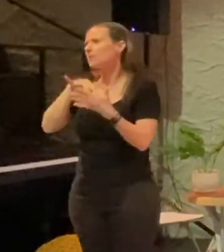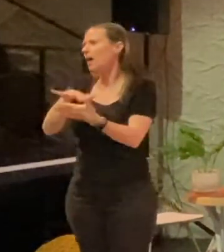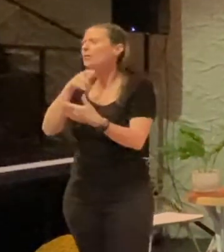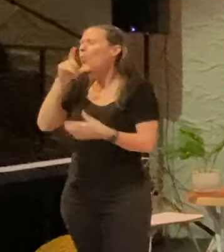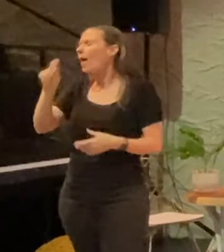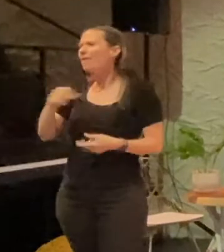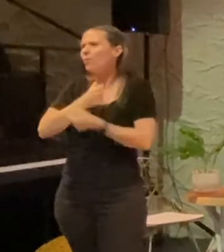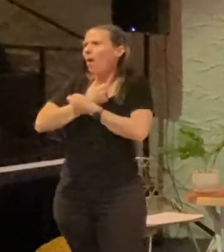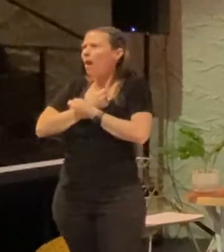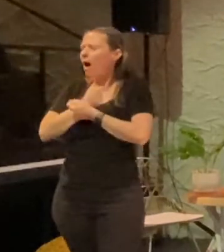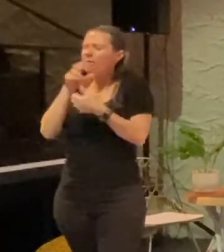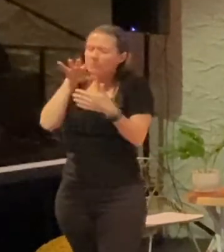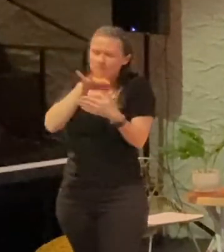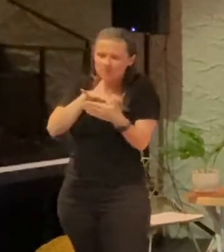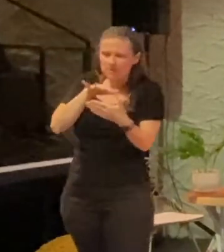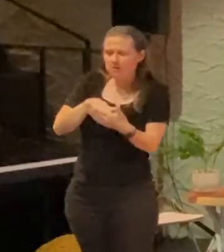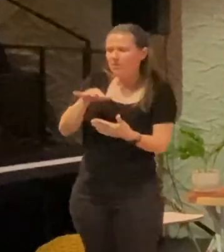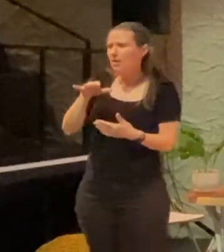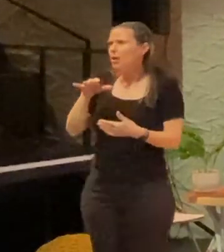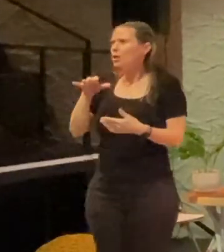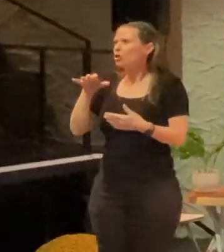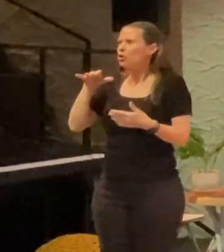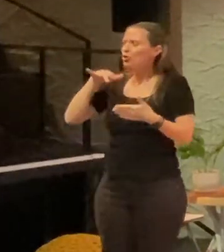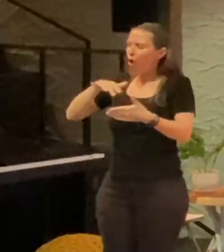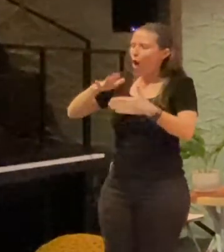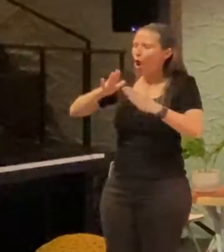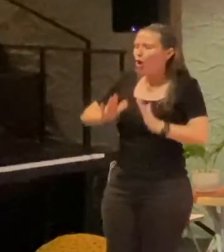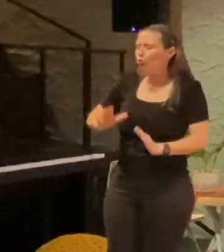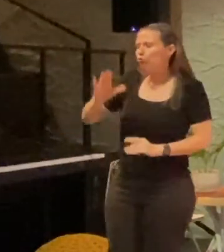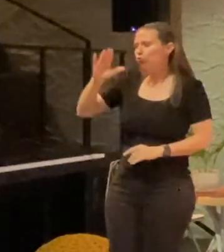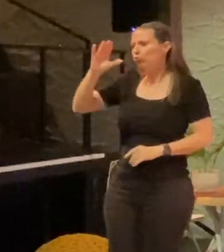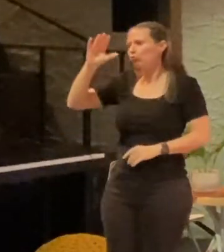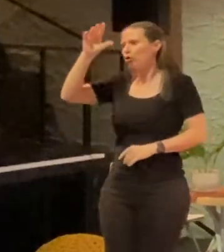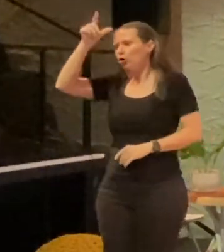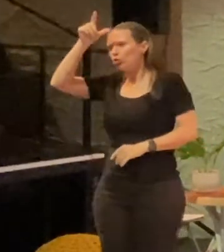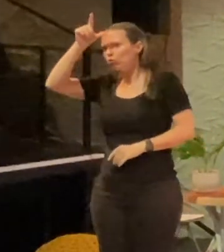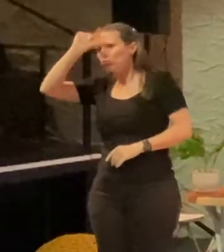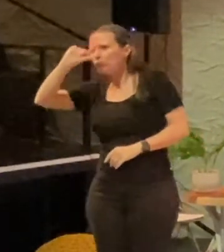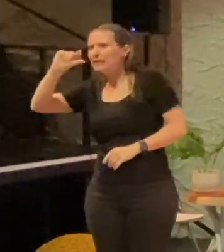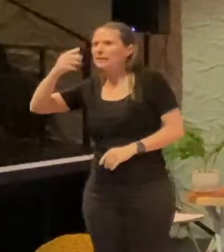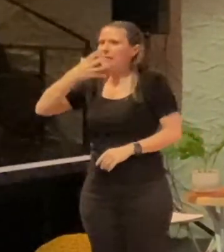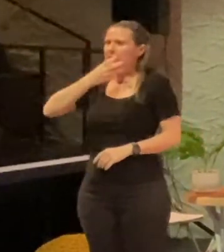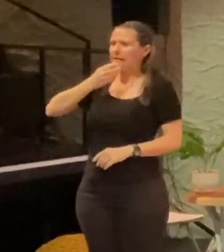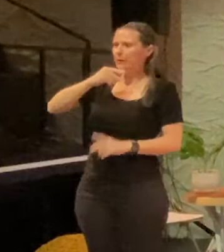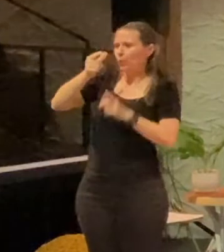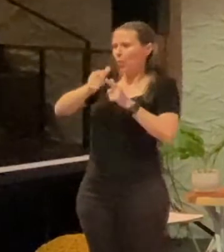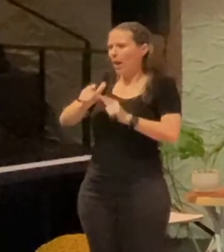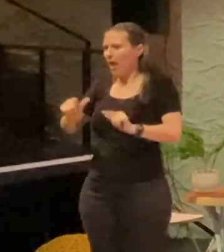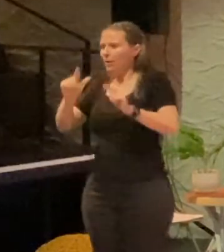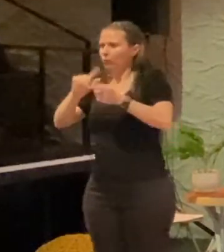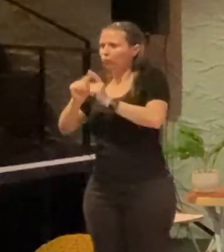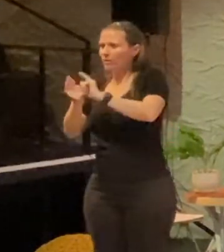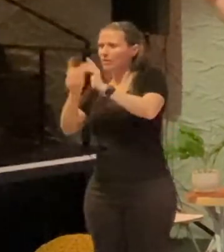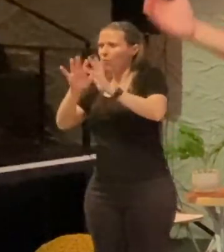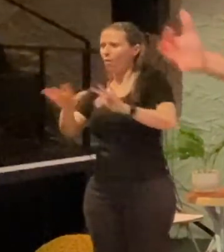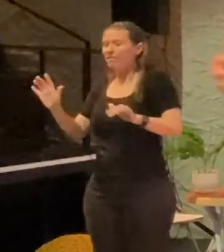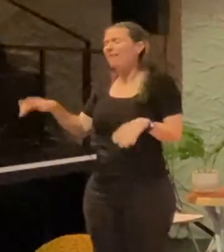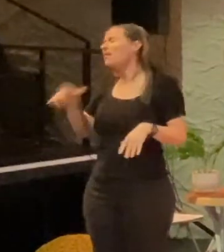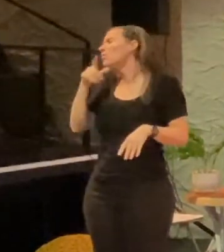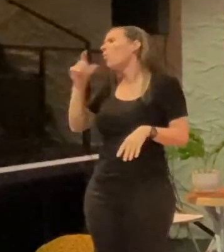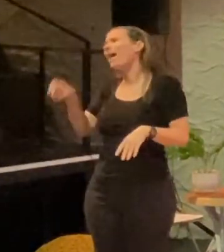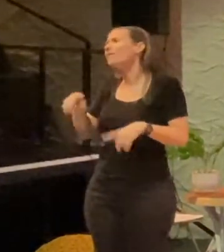dive into the scholars and the Greek and the Hebrew and all of this stuff. That's fine. My point isn't that you have to do this in order